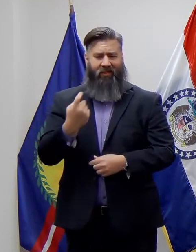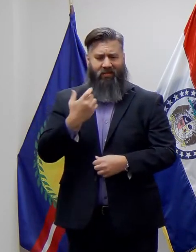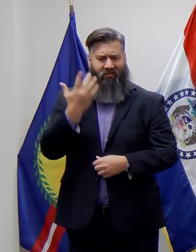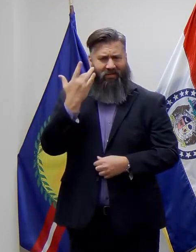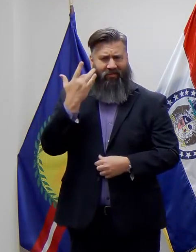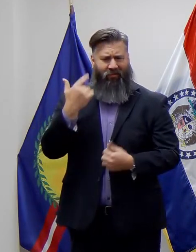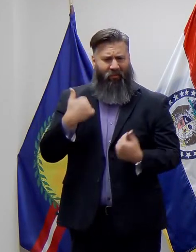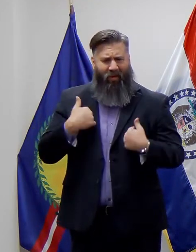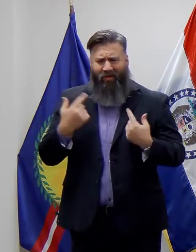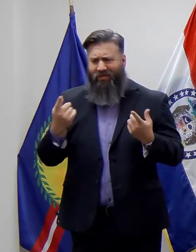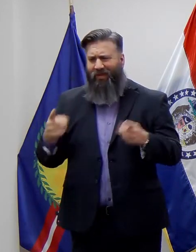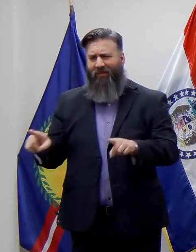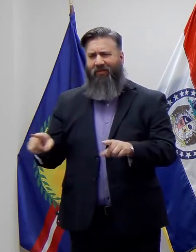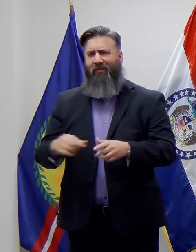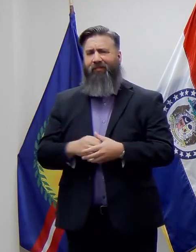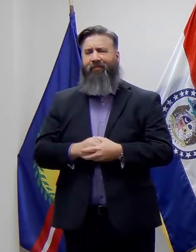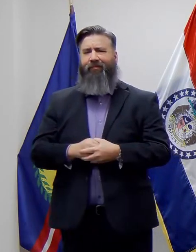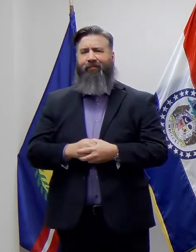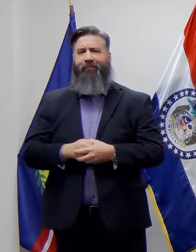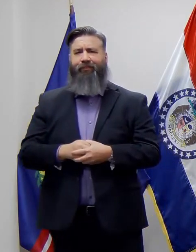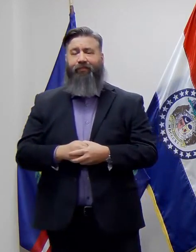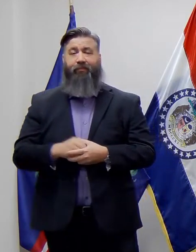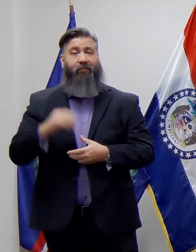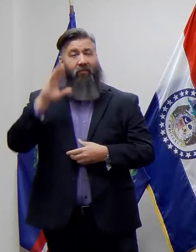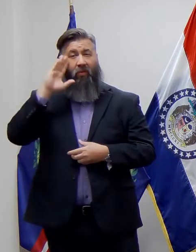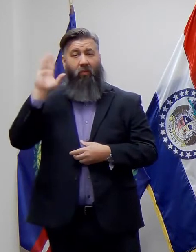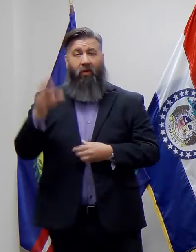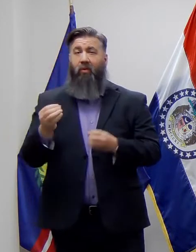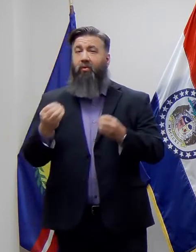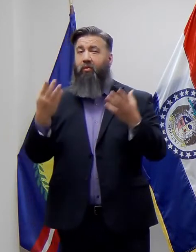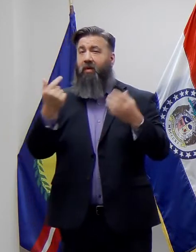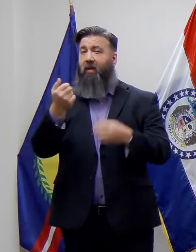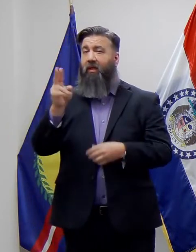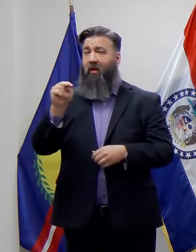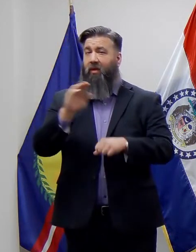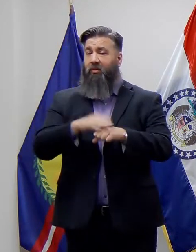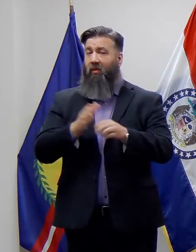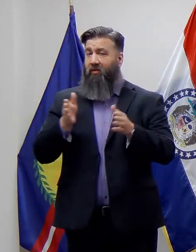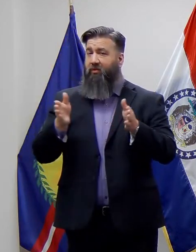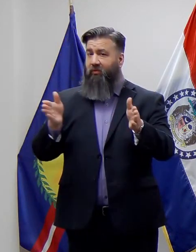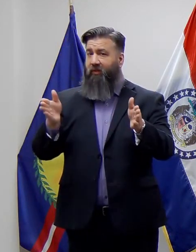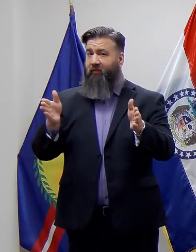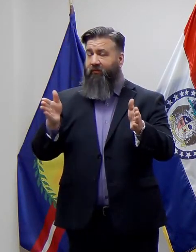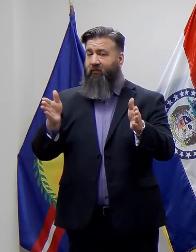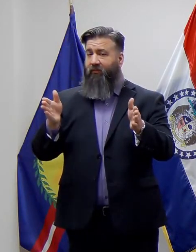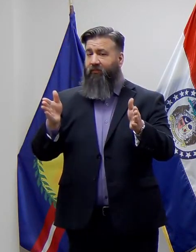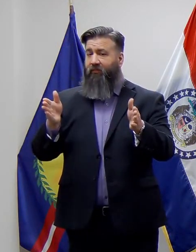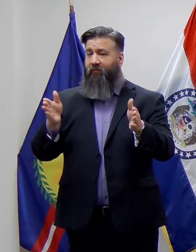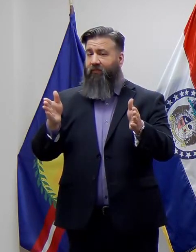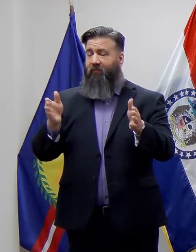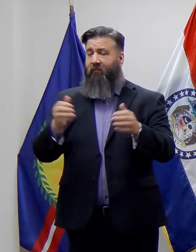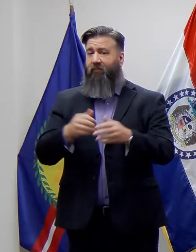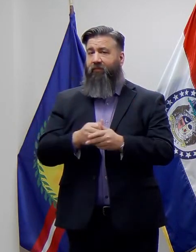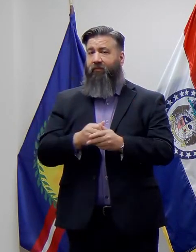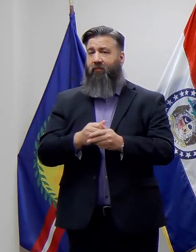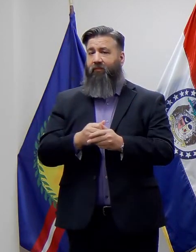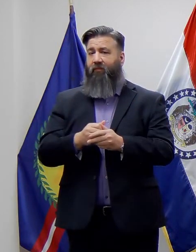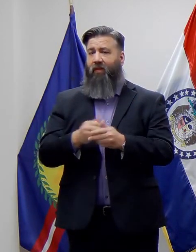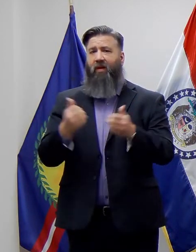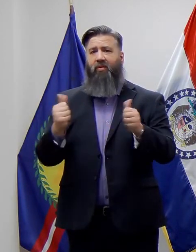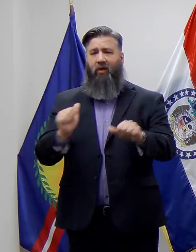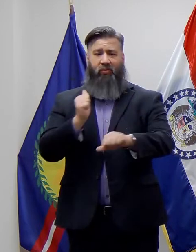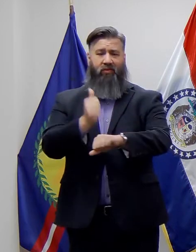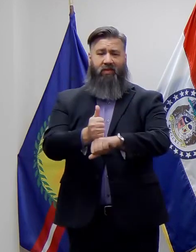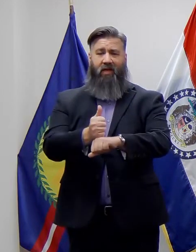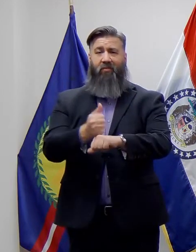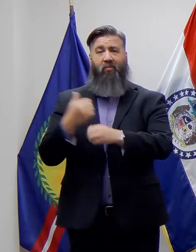is this happening? And we know that there are too many guns on the street, and the efforts to put responsible gun control measures